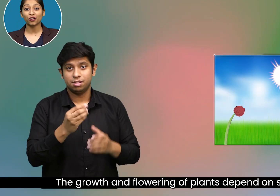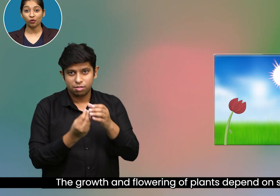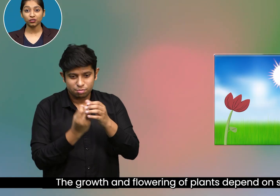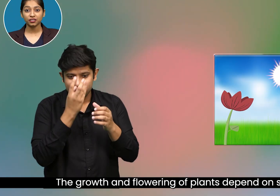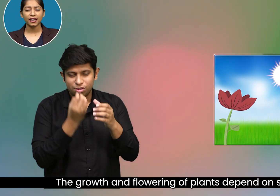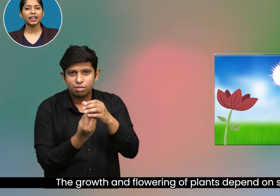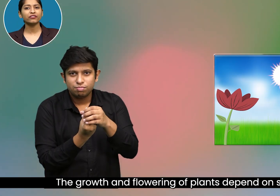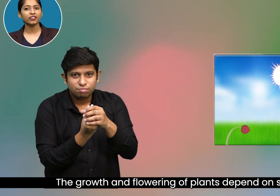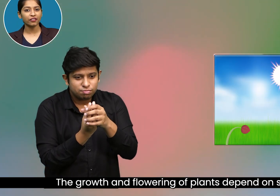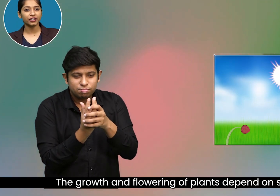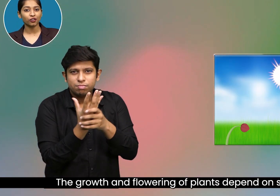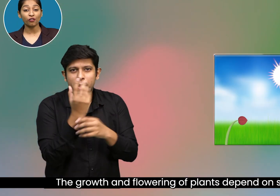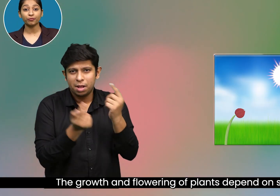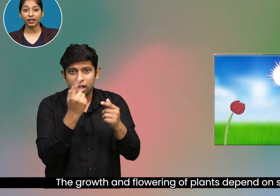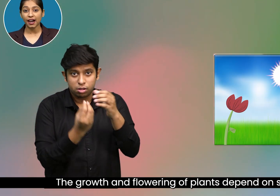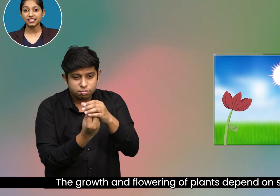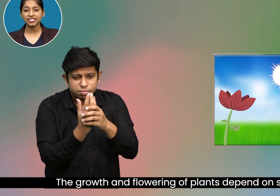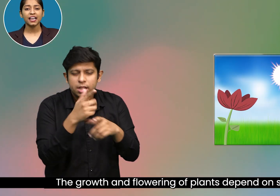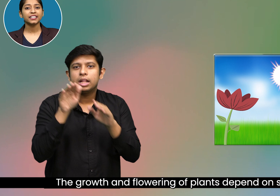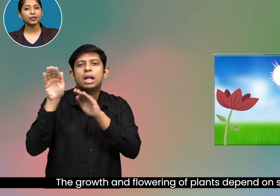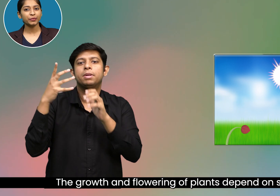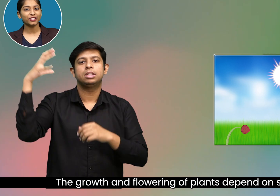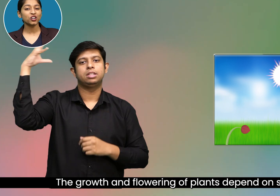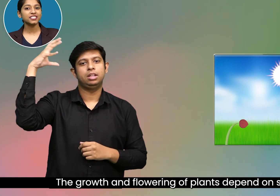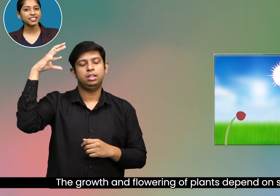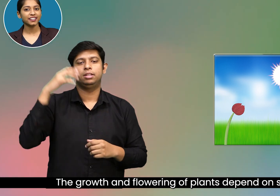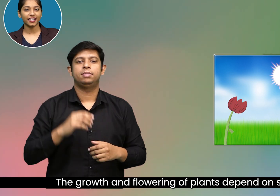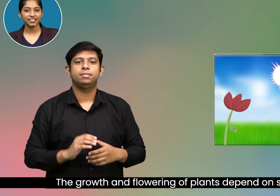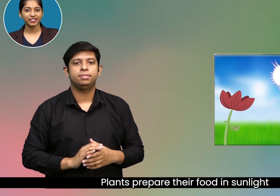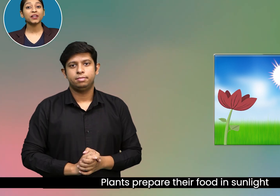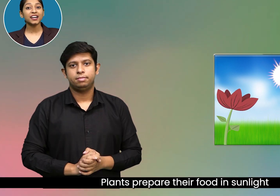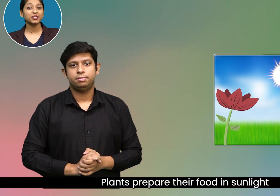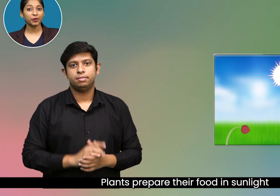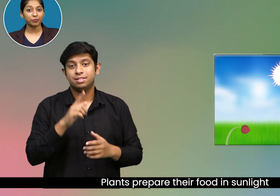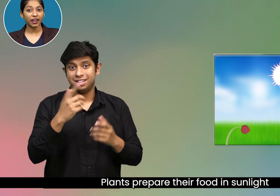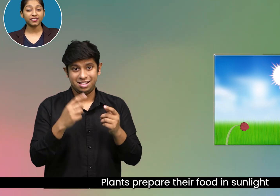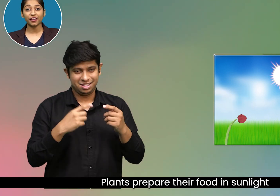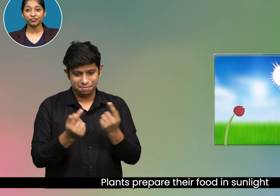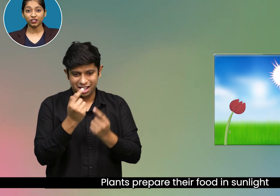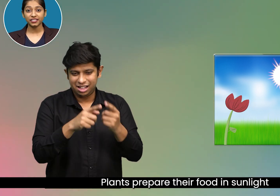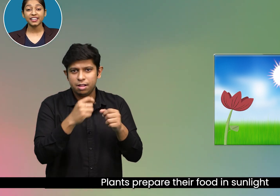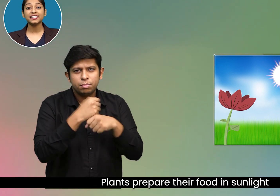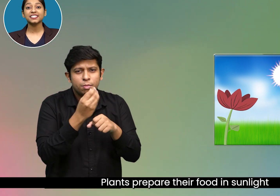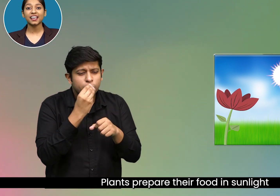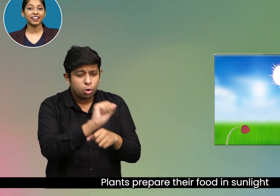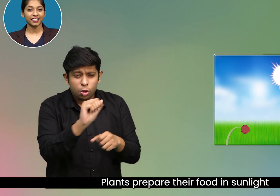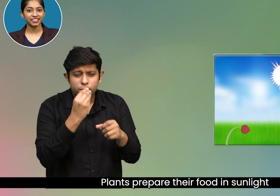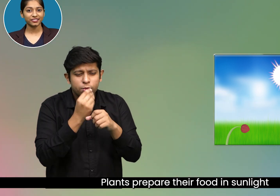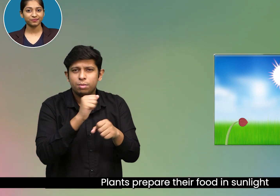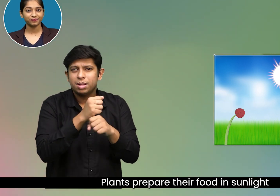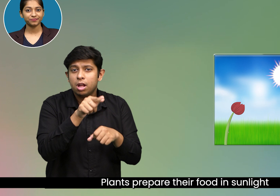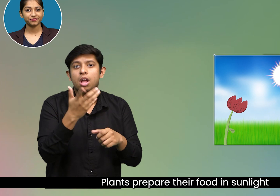The growth and flowering of plants depend on sunlight. Plants prepare their food in